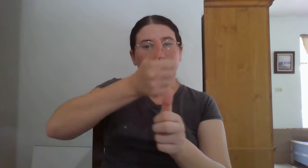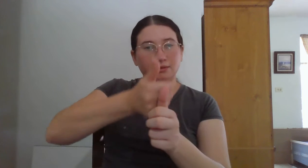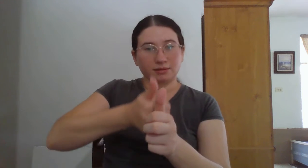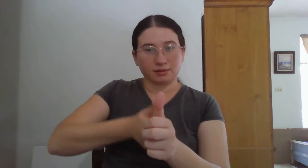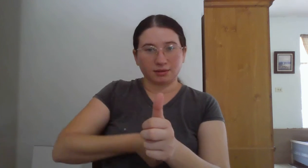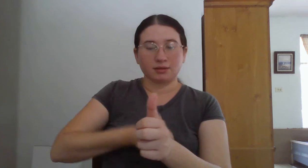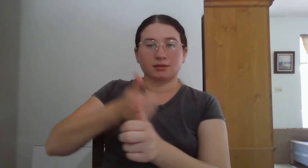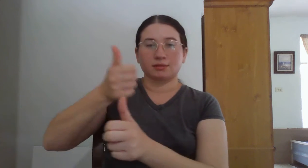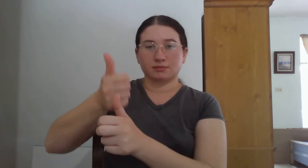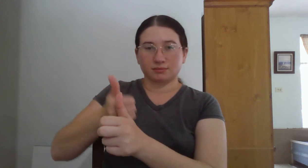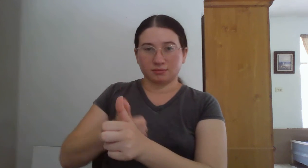this.